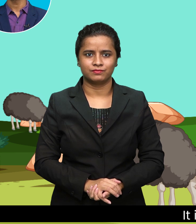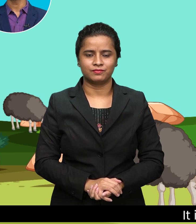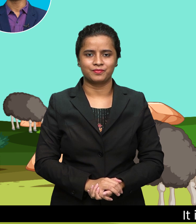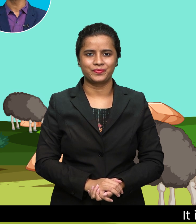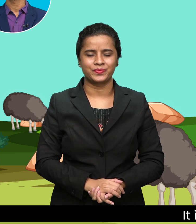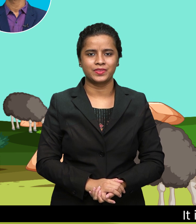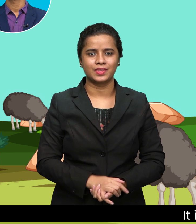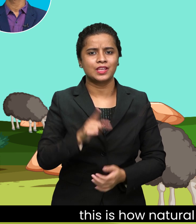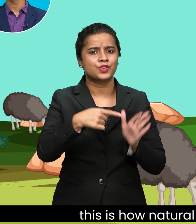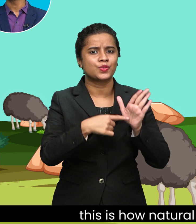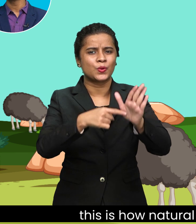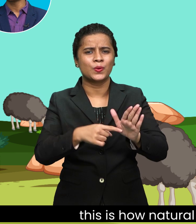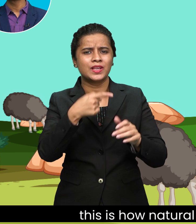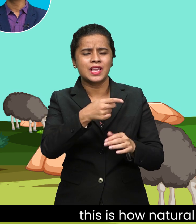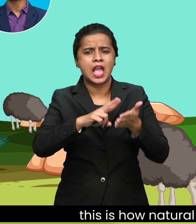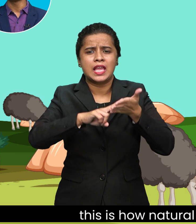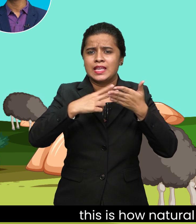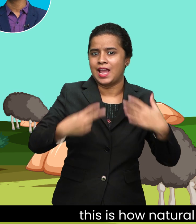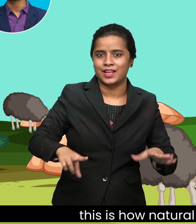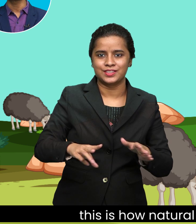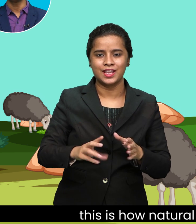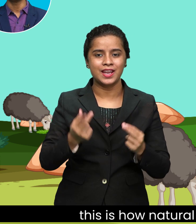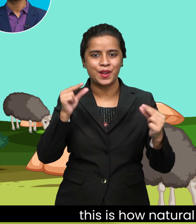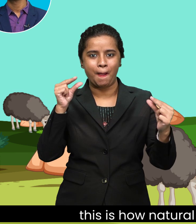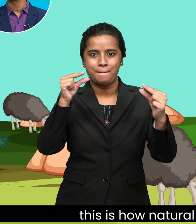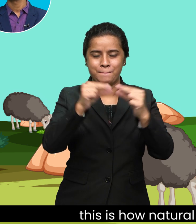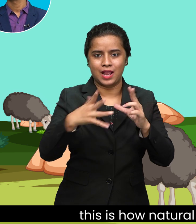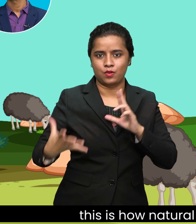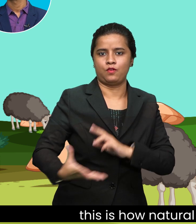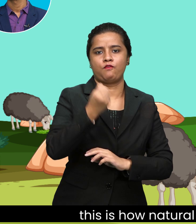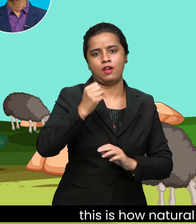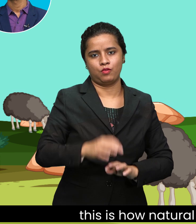It is said that this is how natural magnets were discovered.